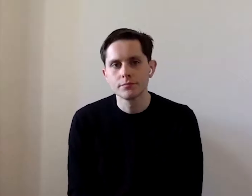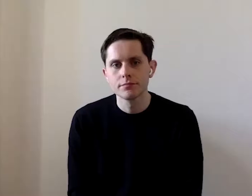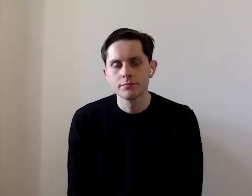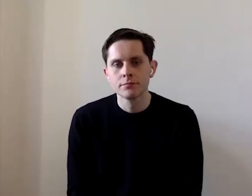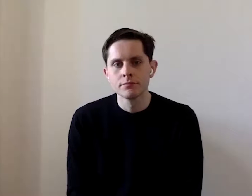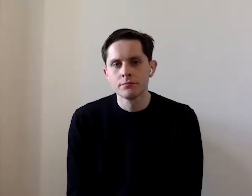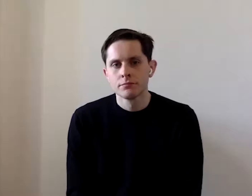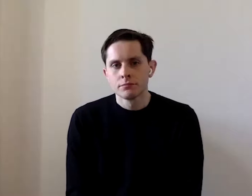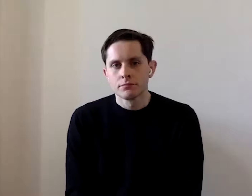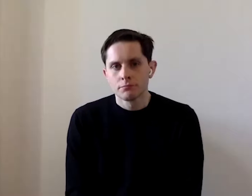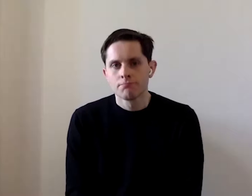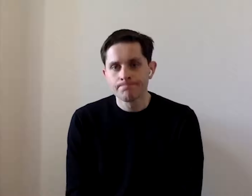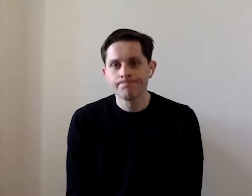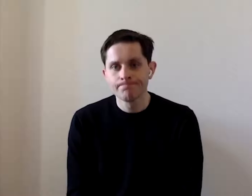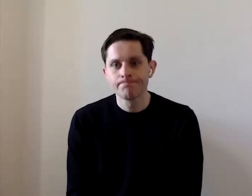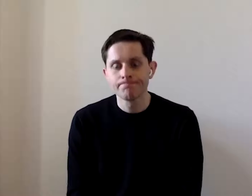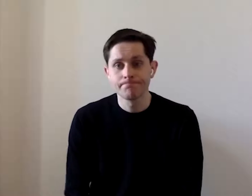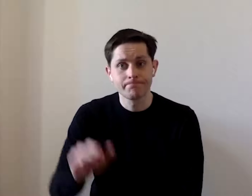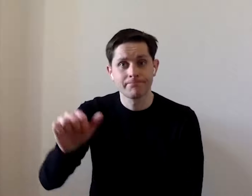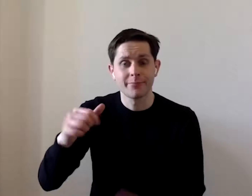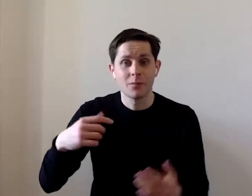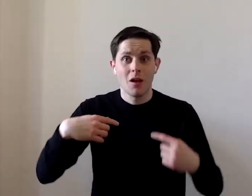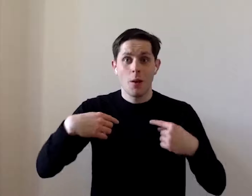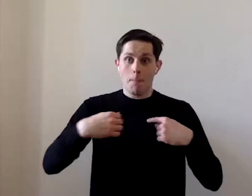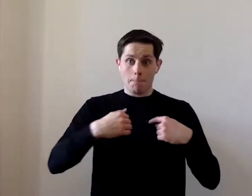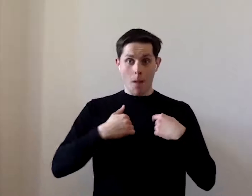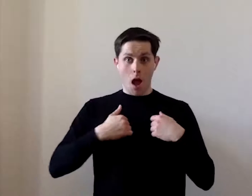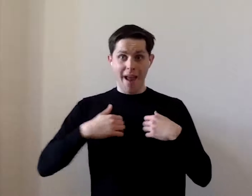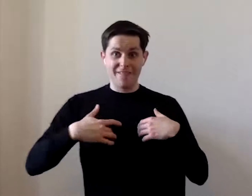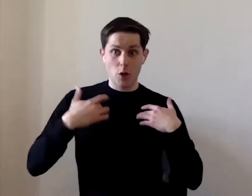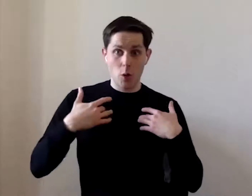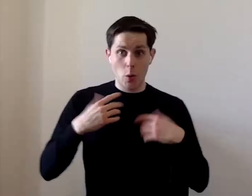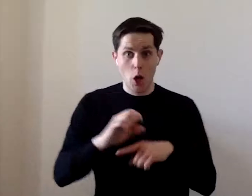Yeah, I think the pandemic is really important. I mean, like you say, Poppy, I am one of those people that